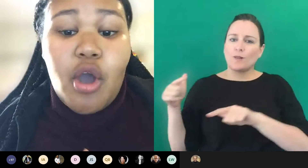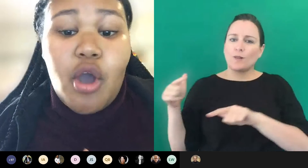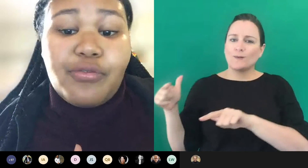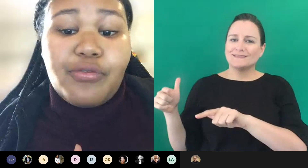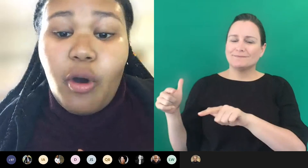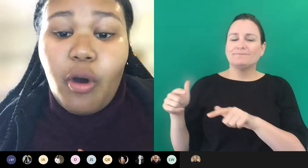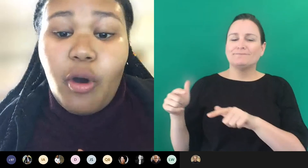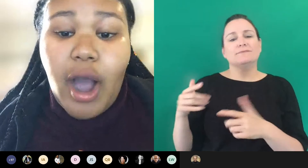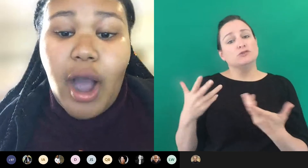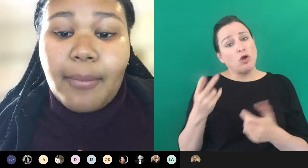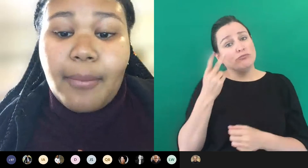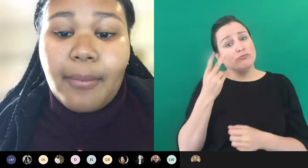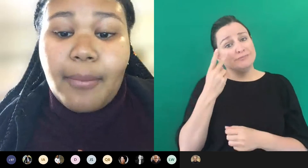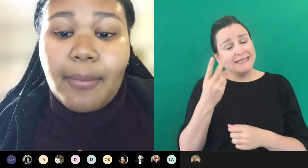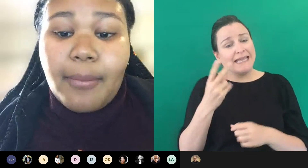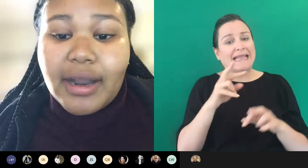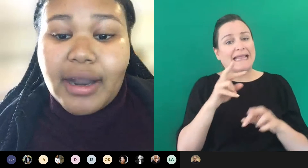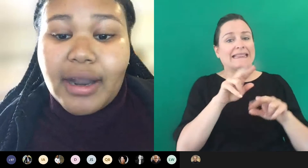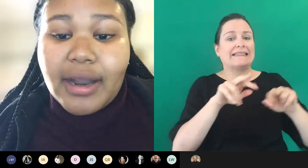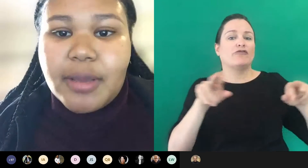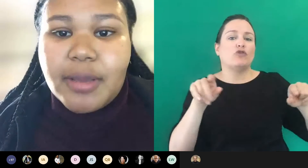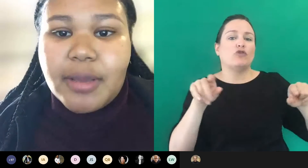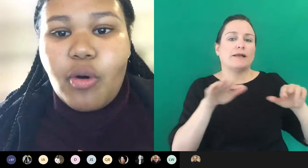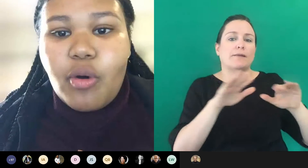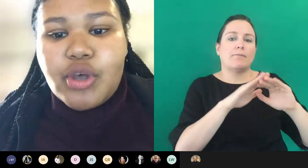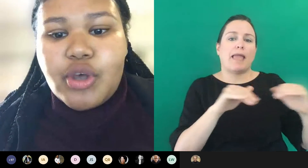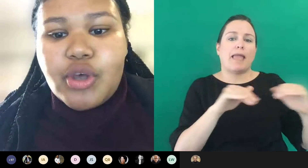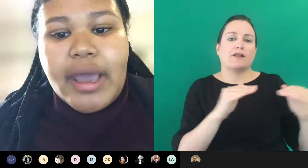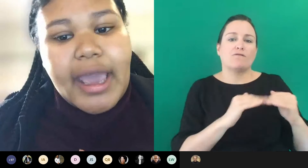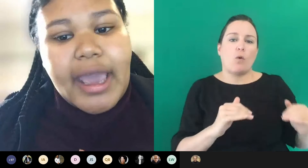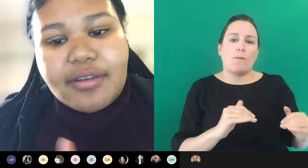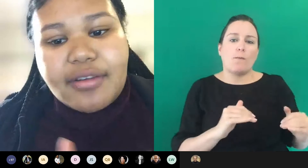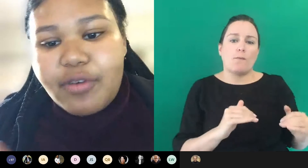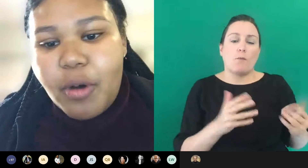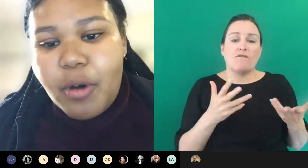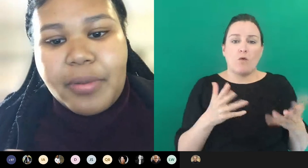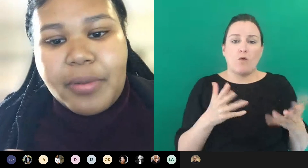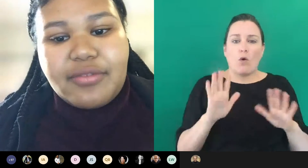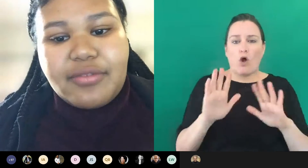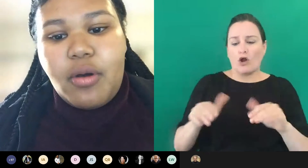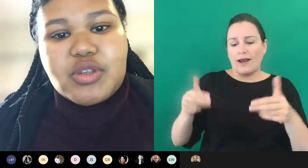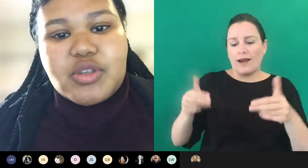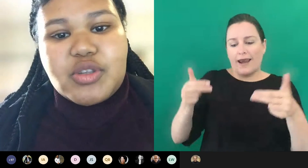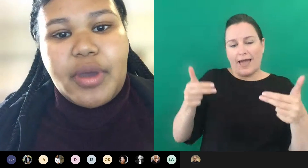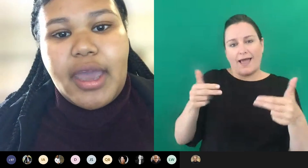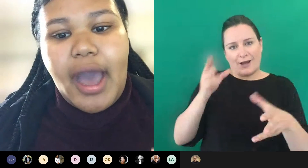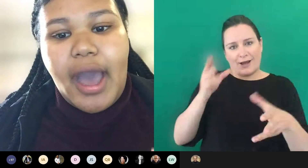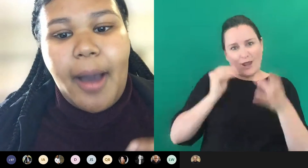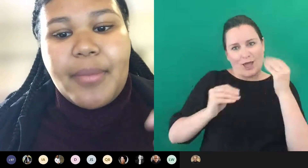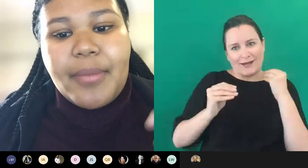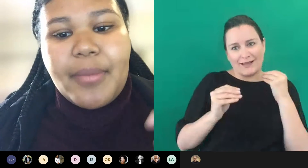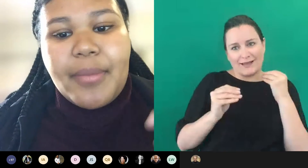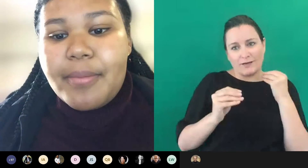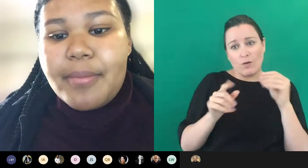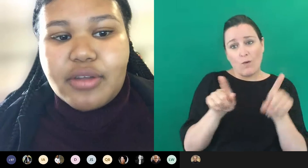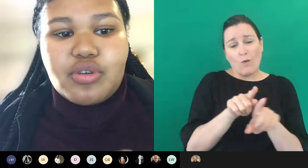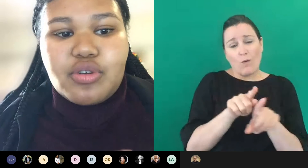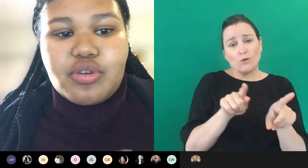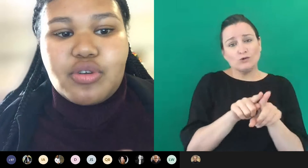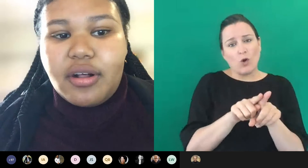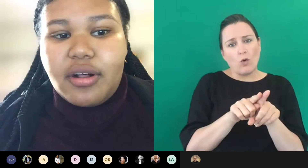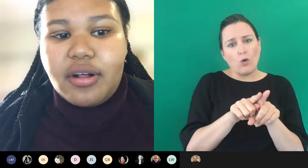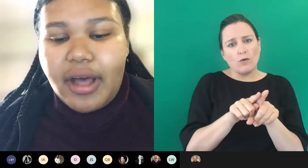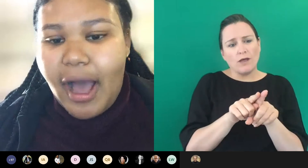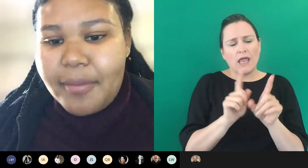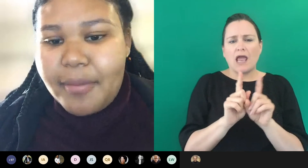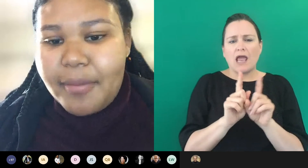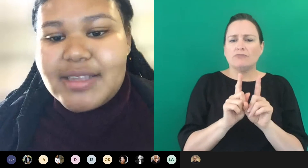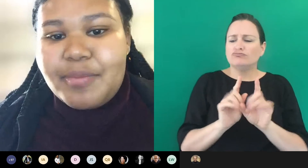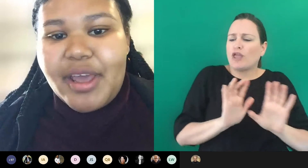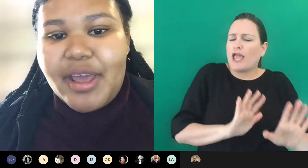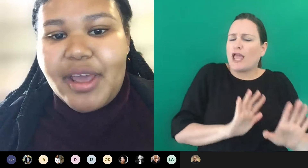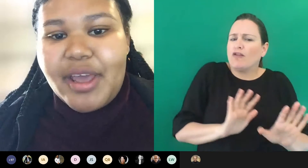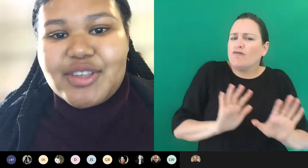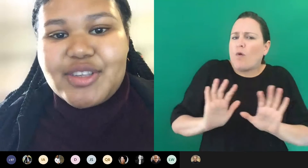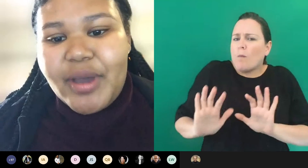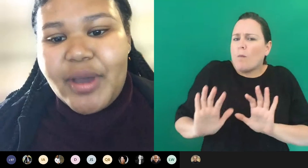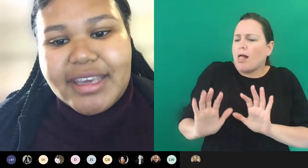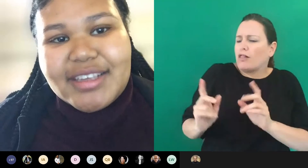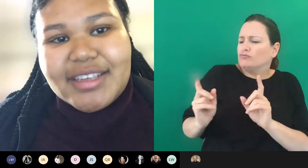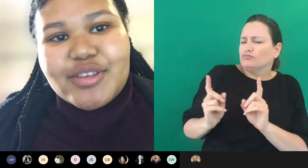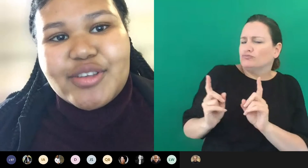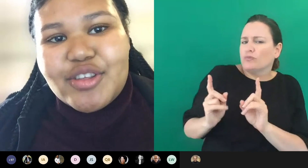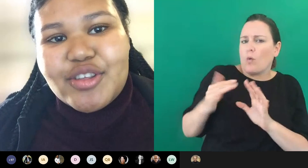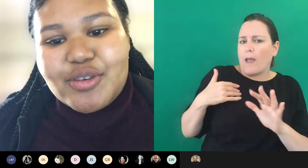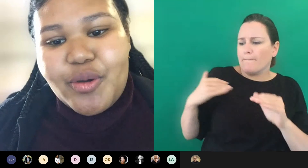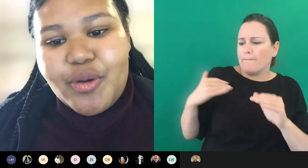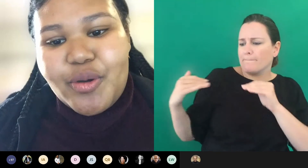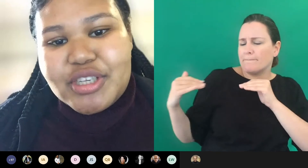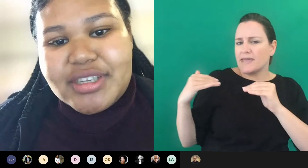used for online learning, but also informal platforms where peer tutorial takes place. So